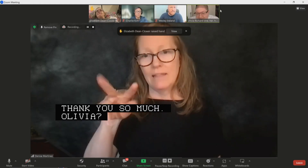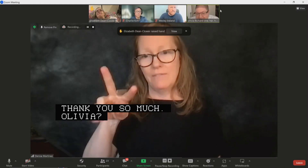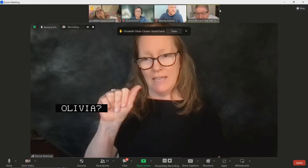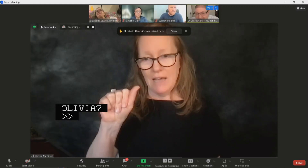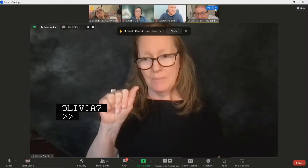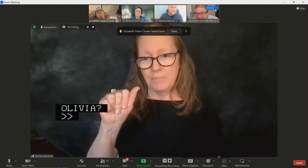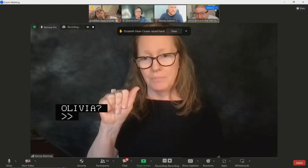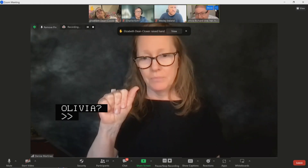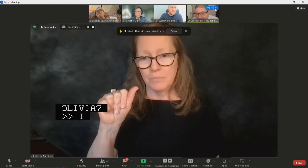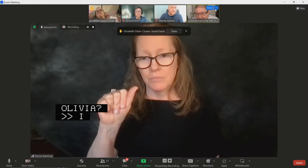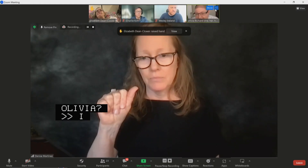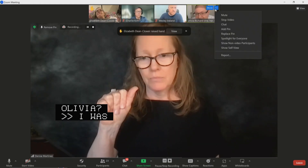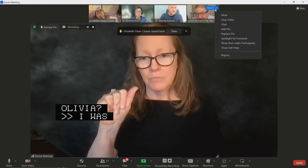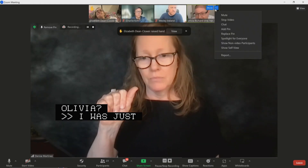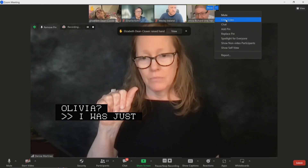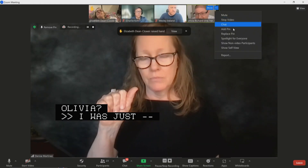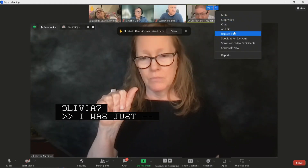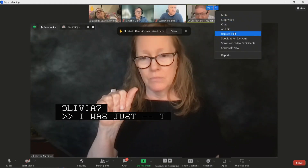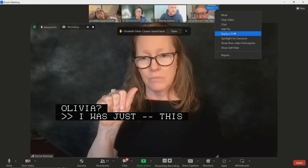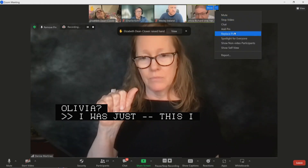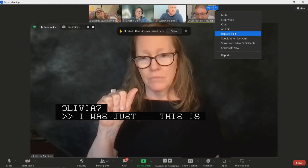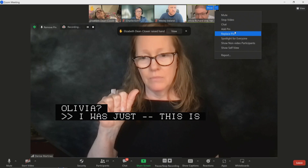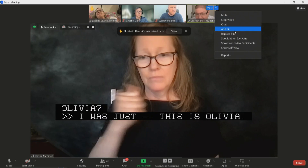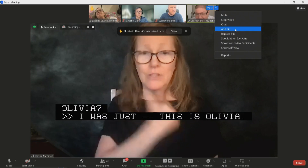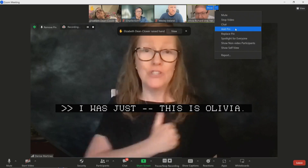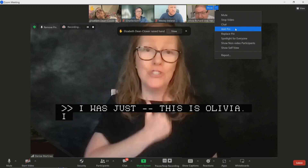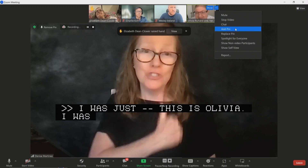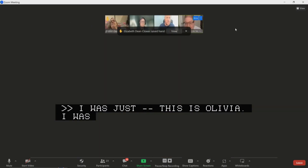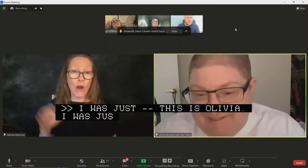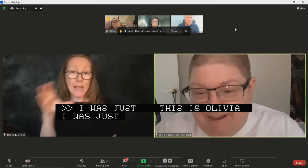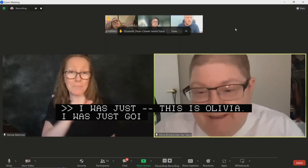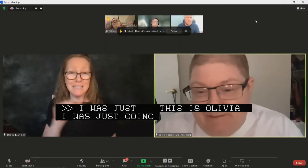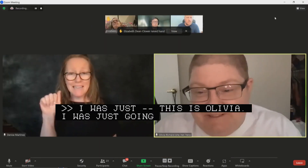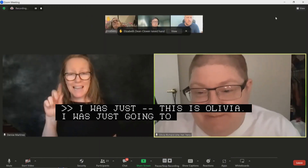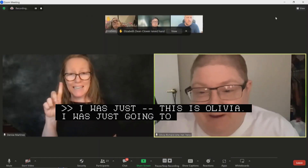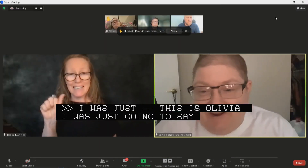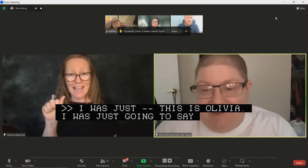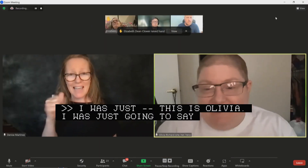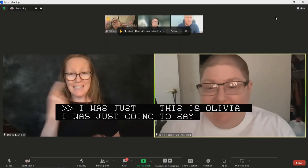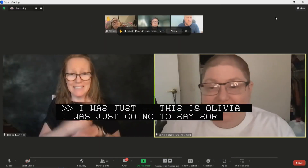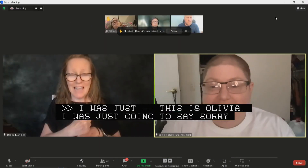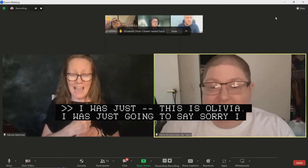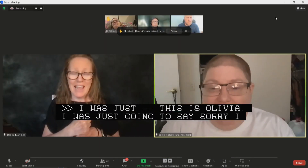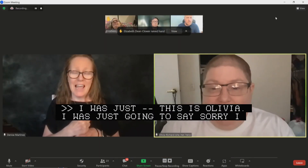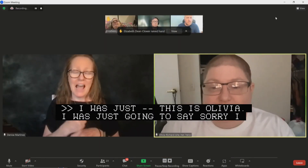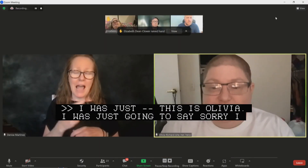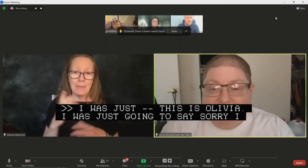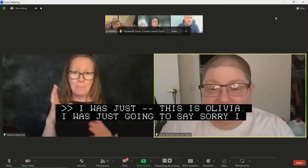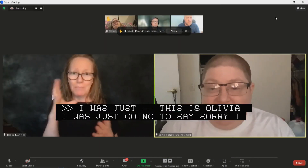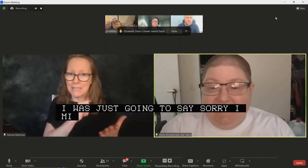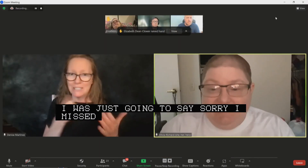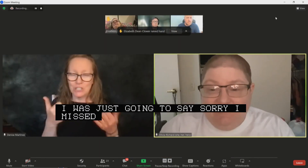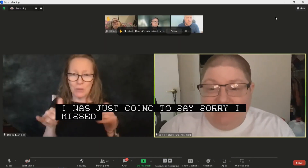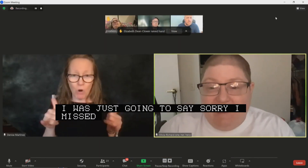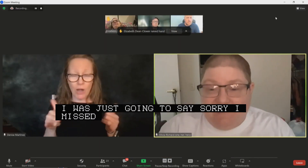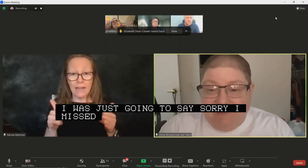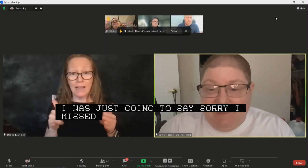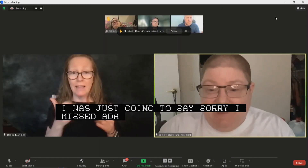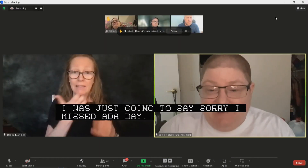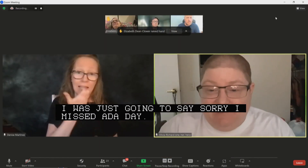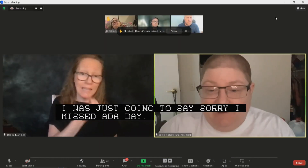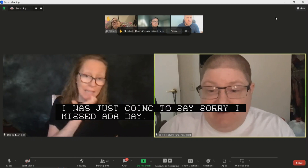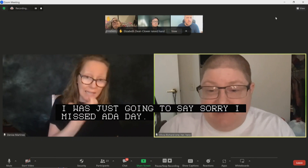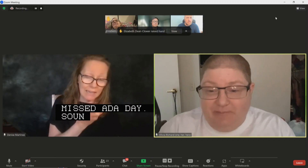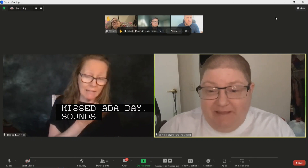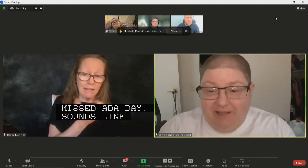I was just going to say, sorry I missed ADA Day. It sounds like I missed a party. Between the heat and the fact